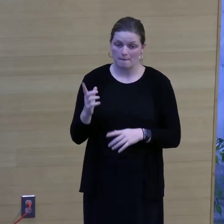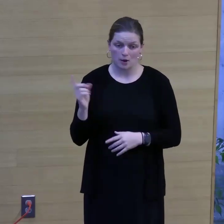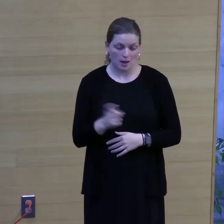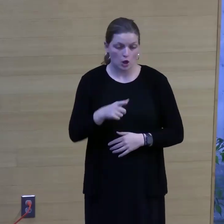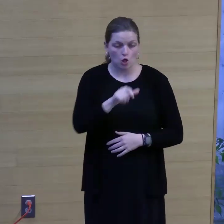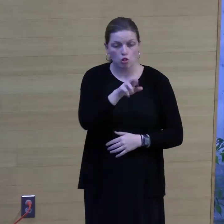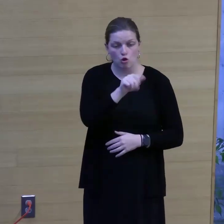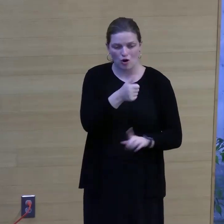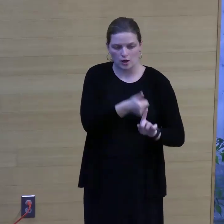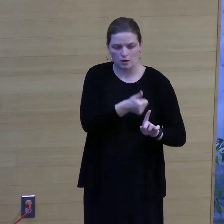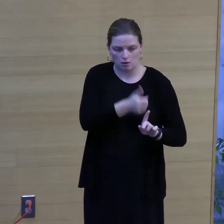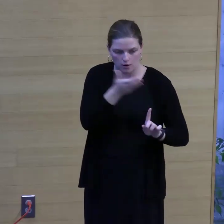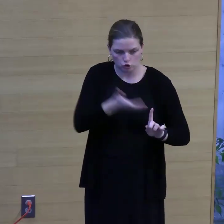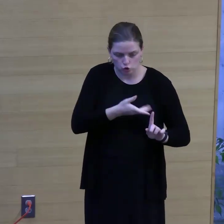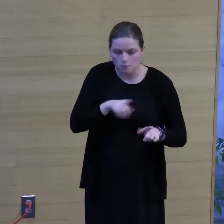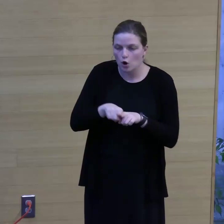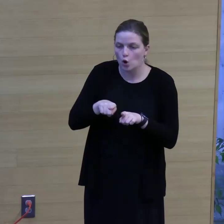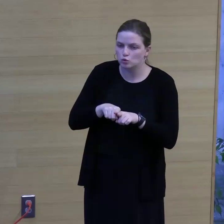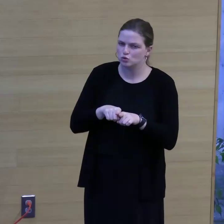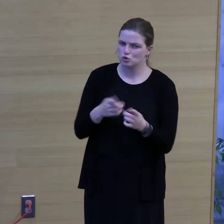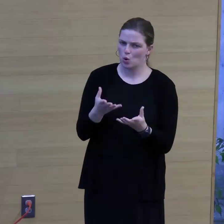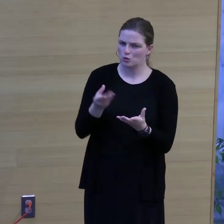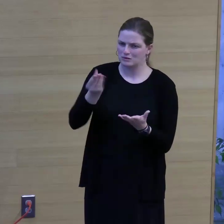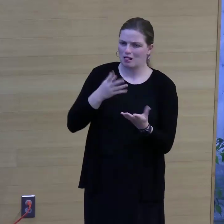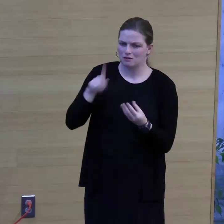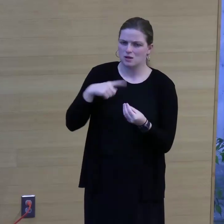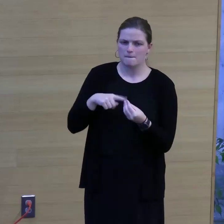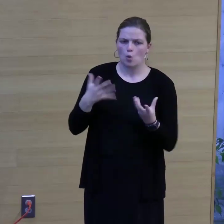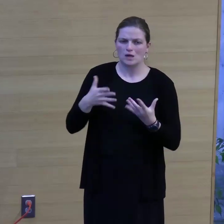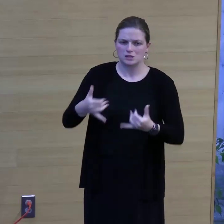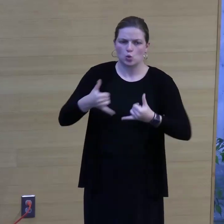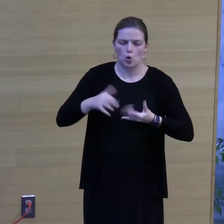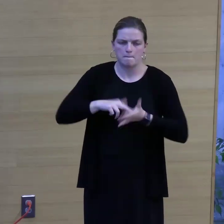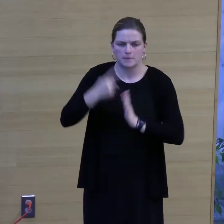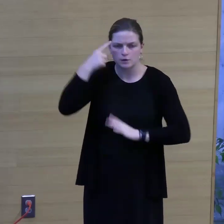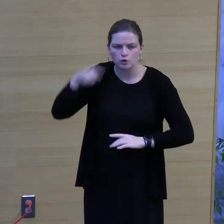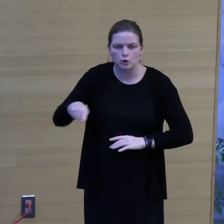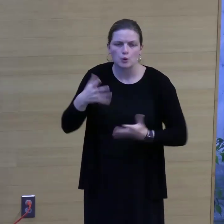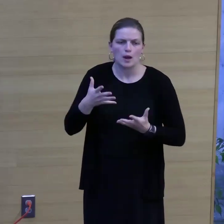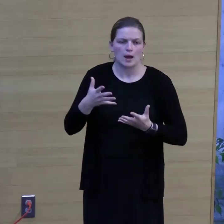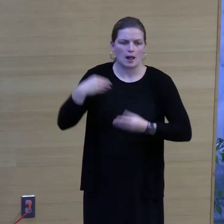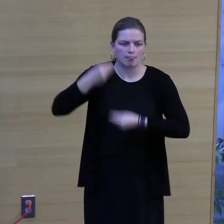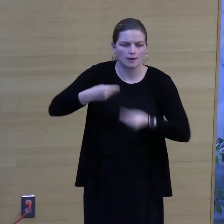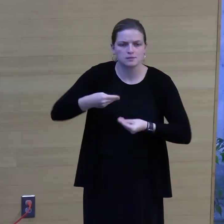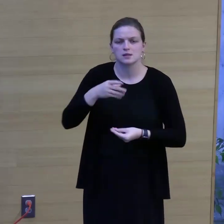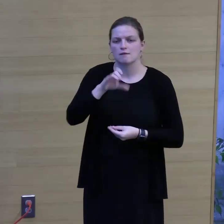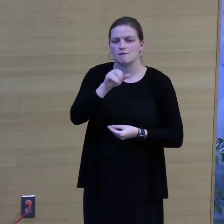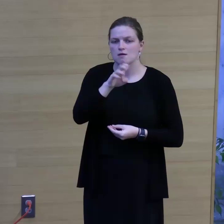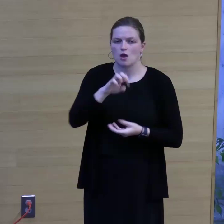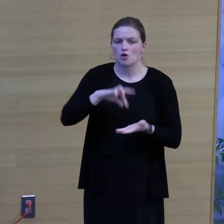let you introduce yourself, but I also want you to start with talking to us about what does this award mean to you and why does the legacy of Carrie Buck